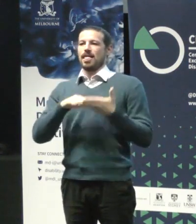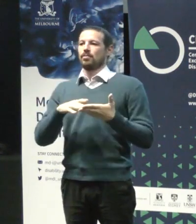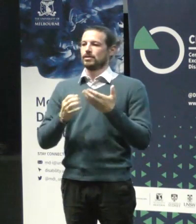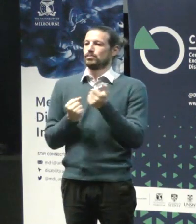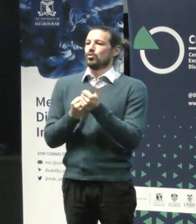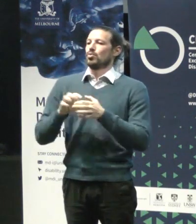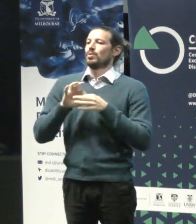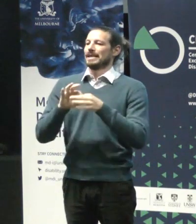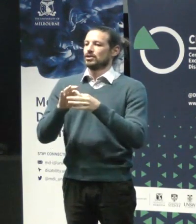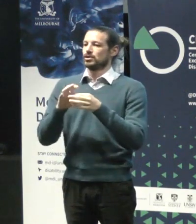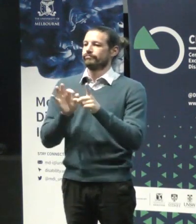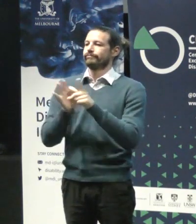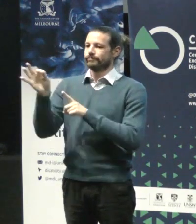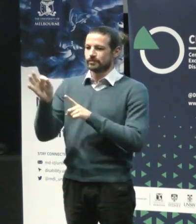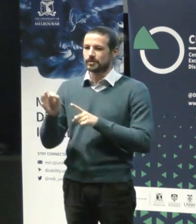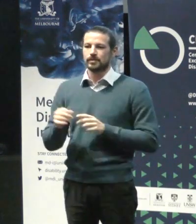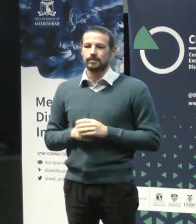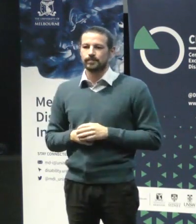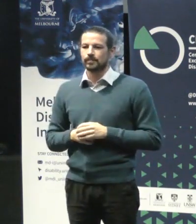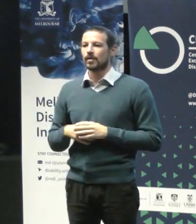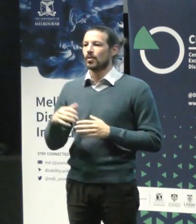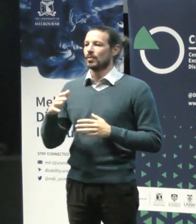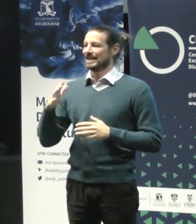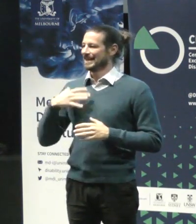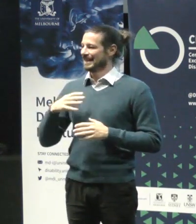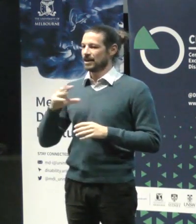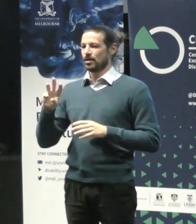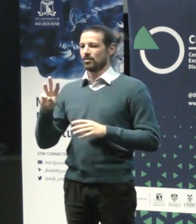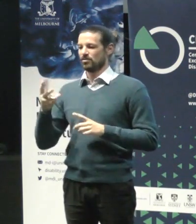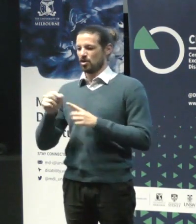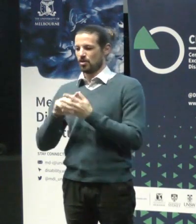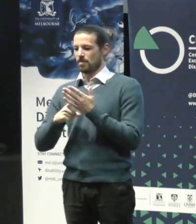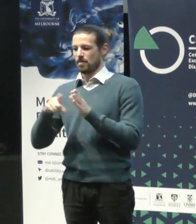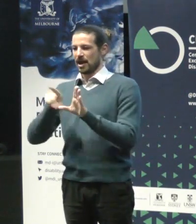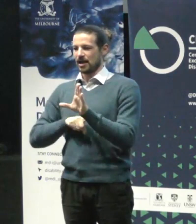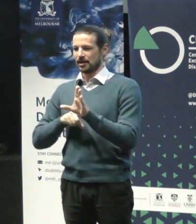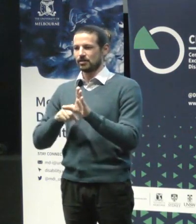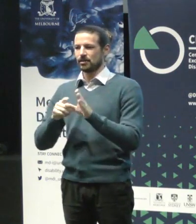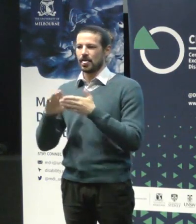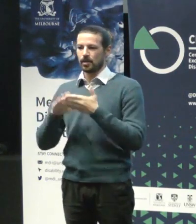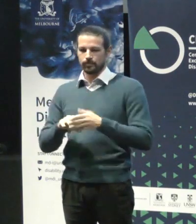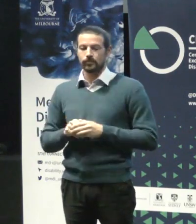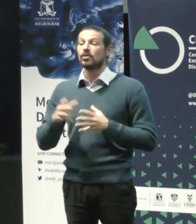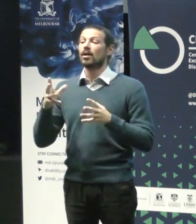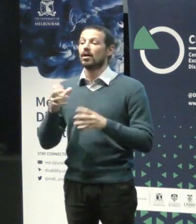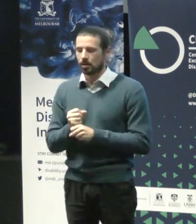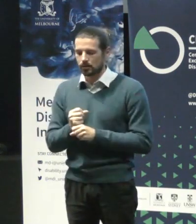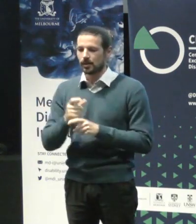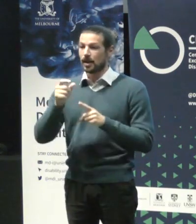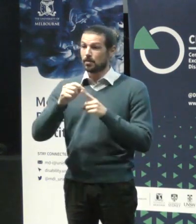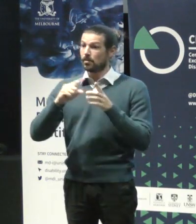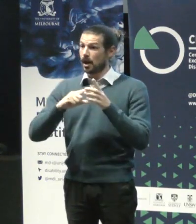something like this, third-party neutral help. So in conclusion, personal assistance